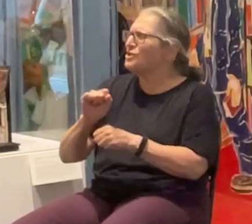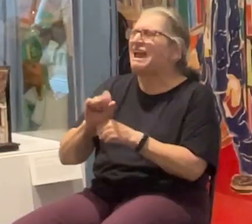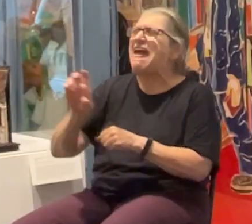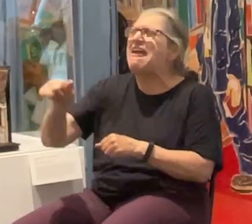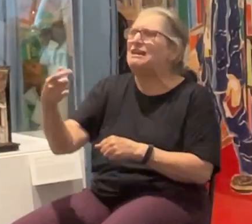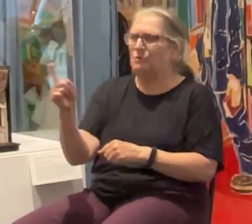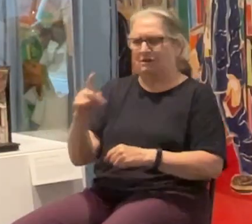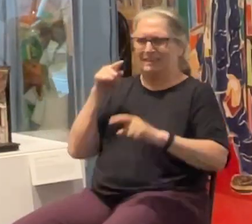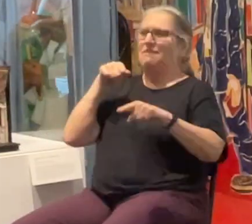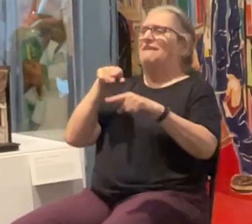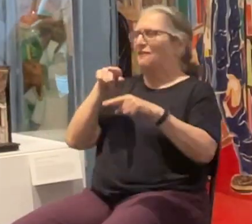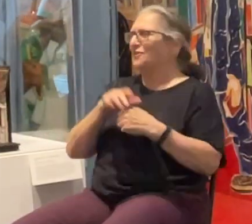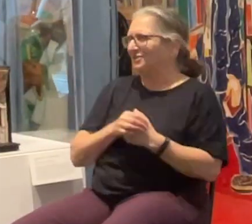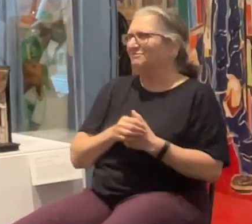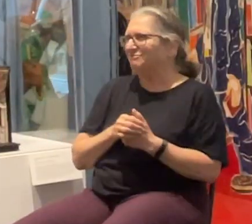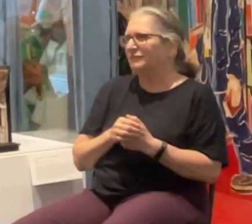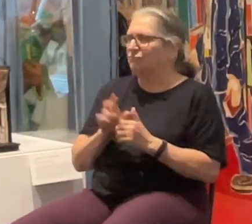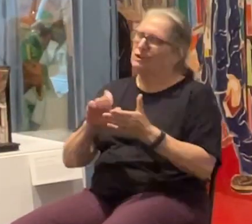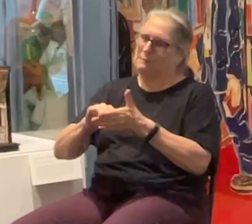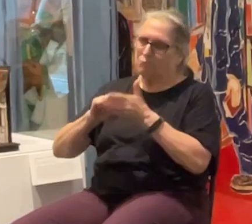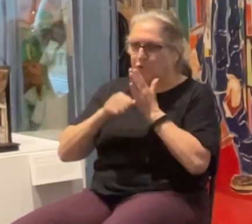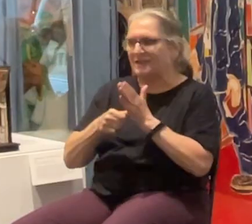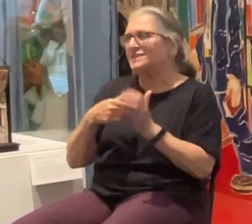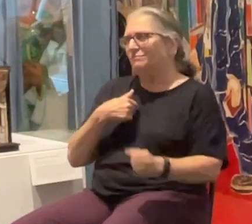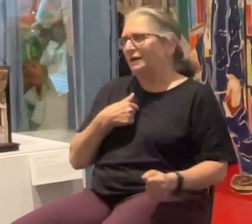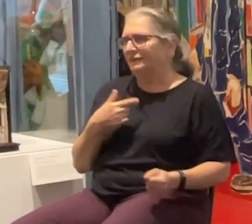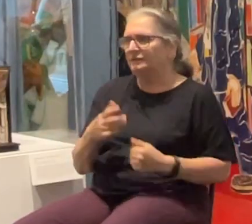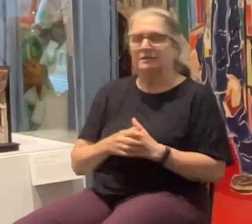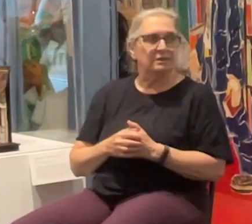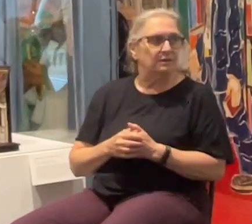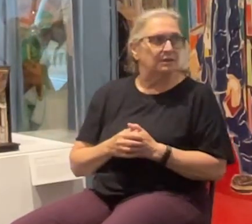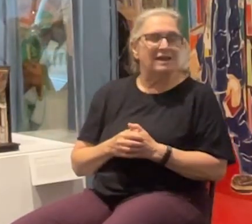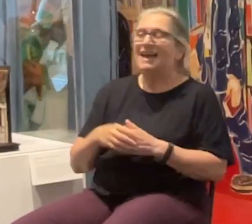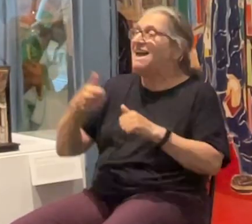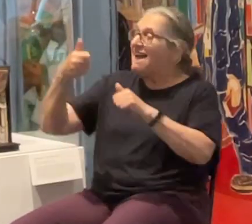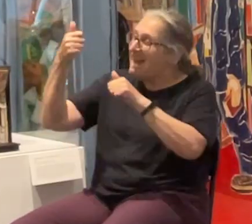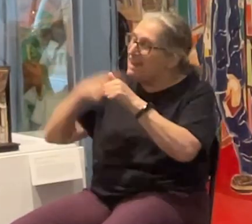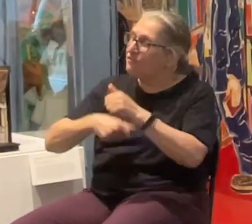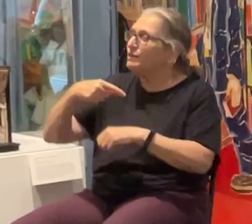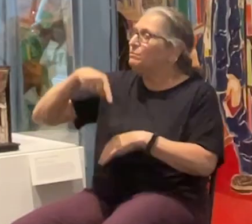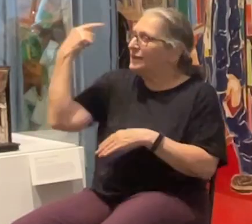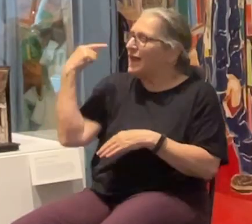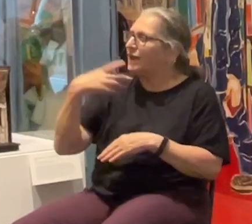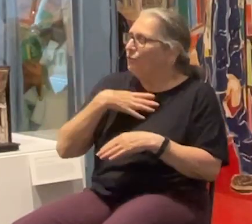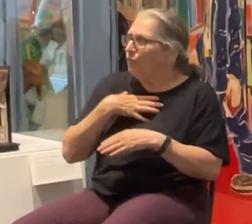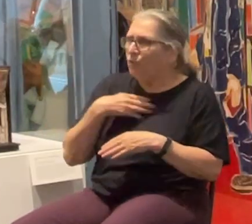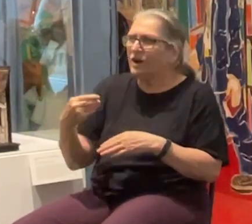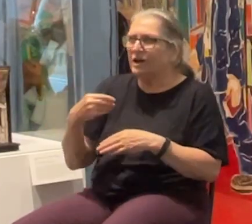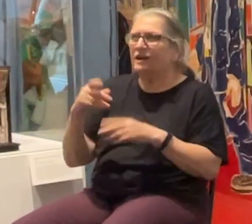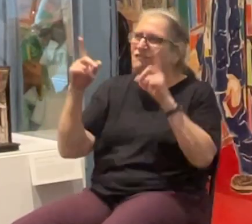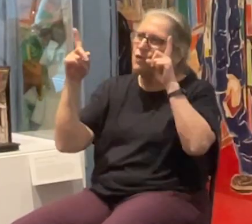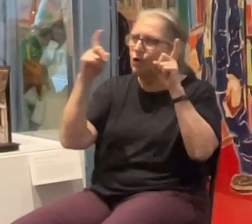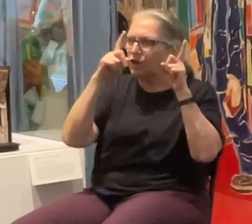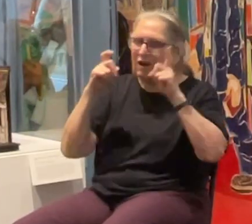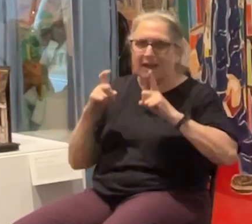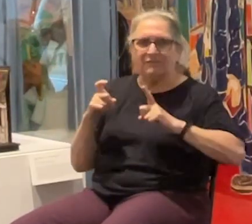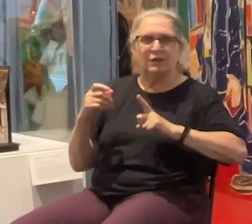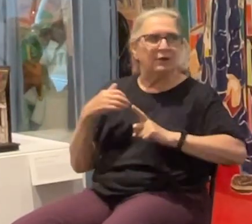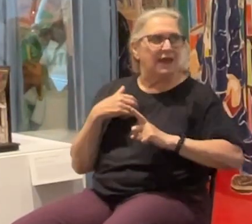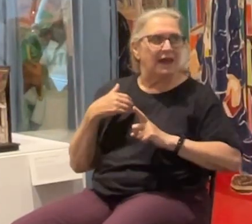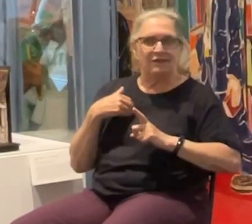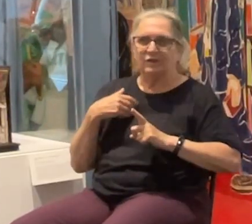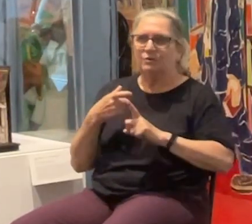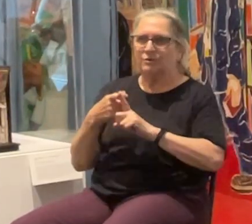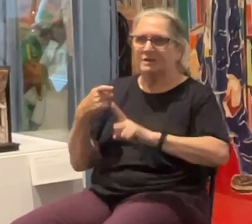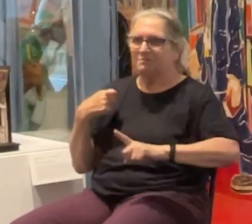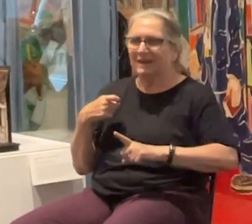it was really impressive in my life. Yeah, no, every black and white photograph that we have from that period was taken by